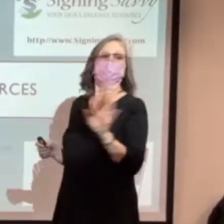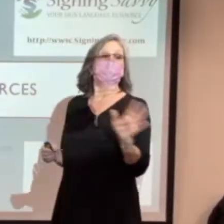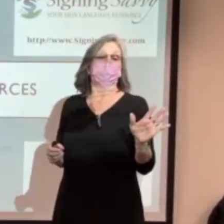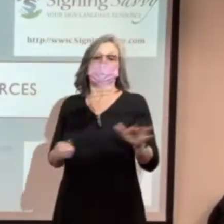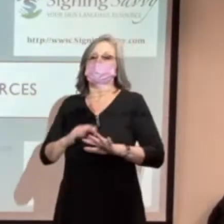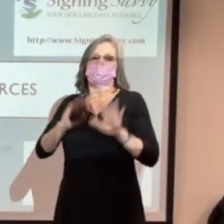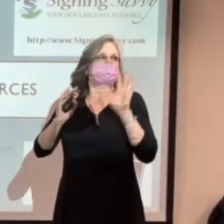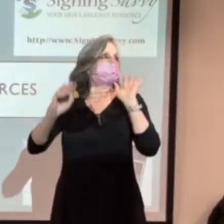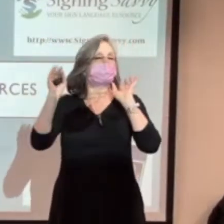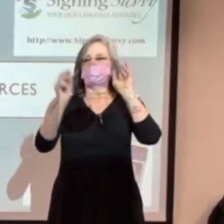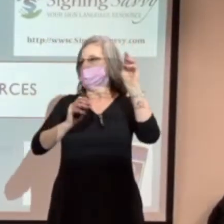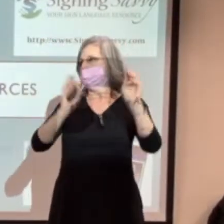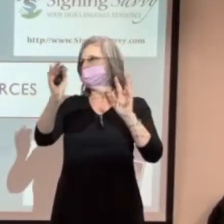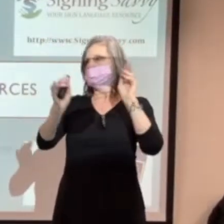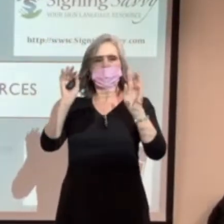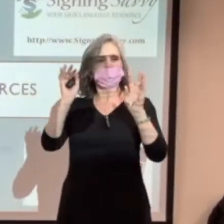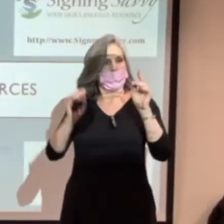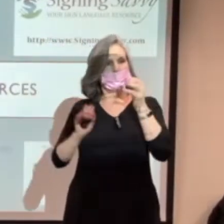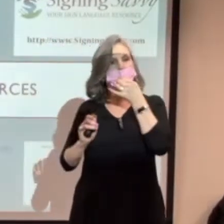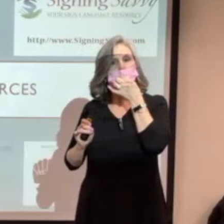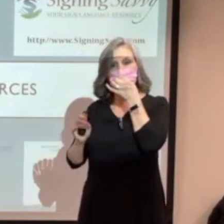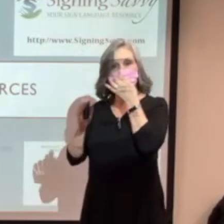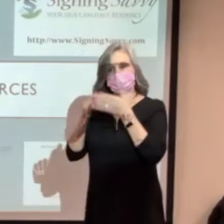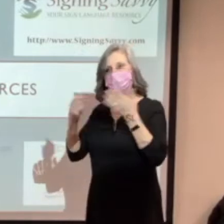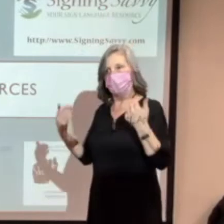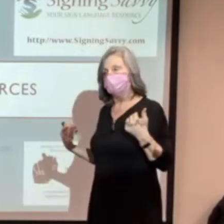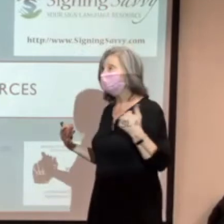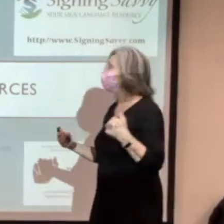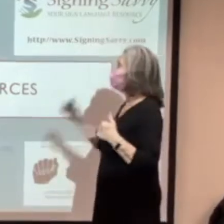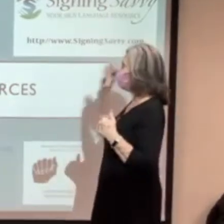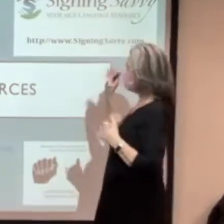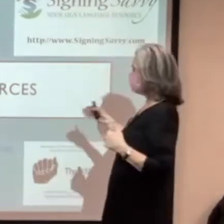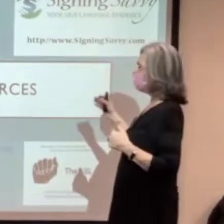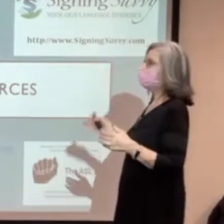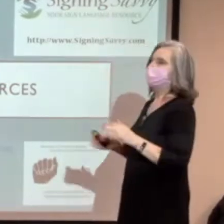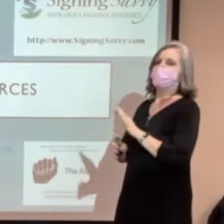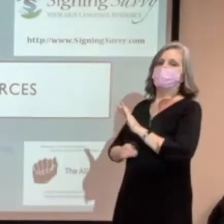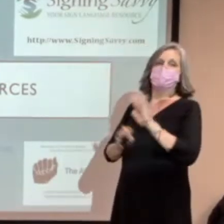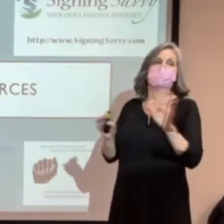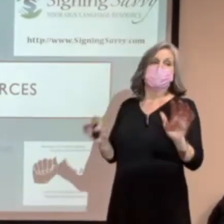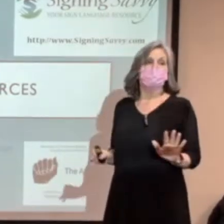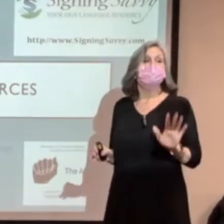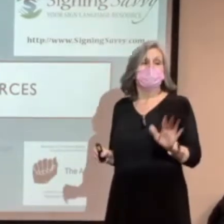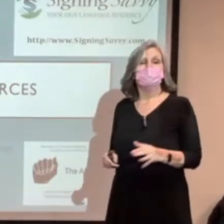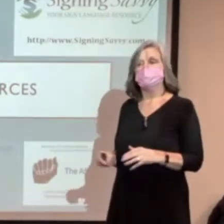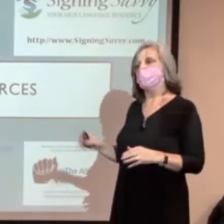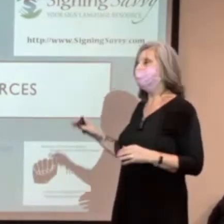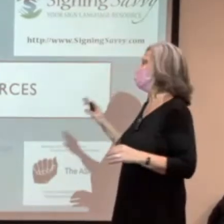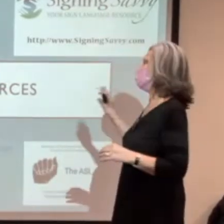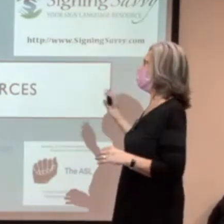any questions, I'm going to be throwing a lot of information at you. Just stop me and ask. Before we even get into teaching signs, I want to show